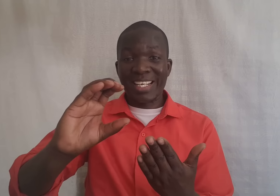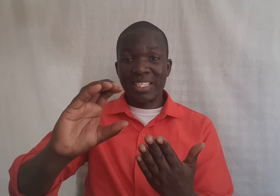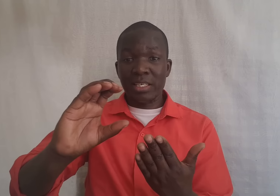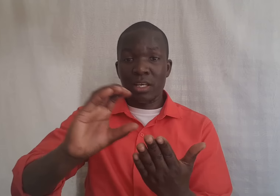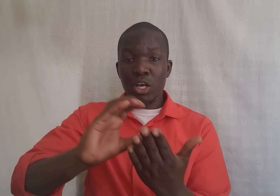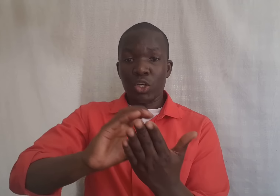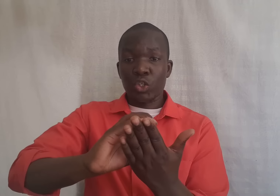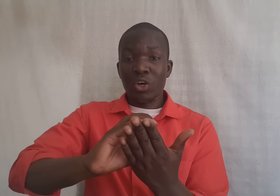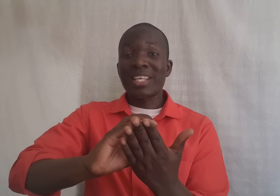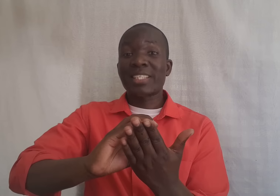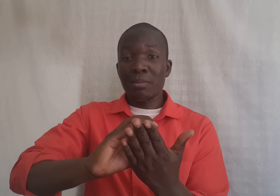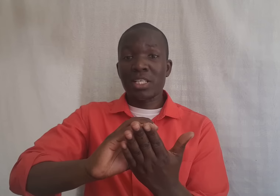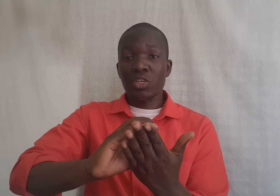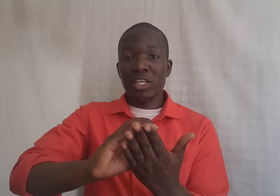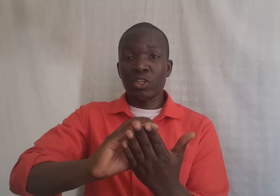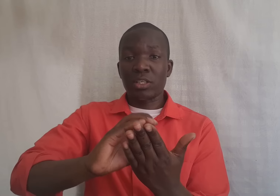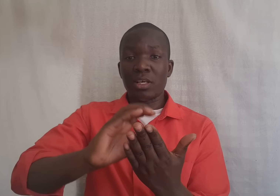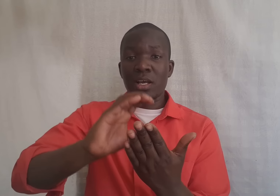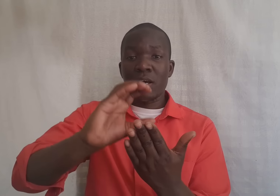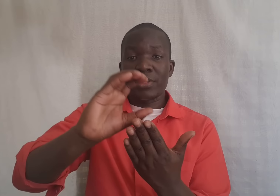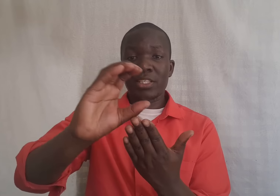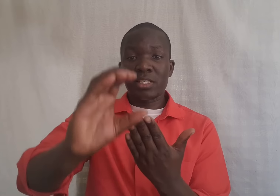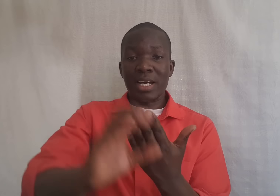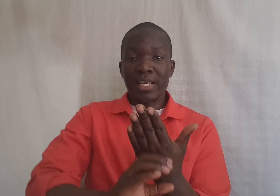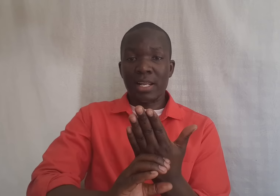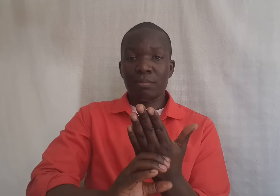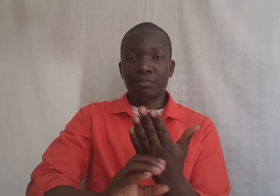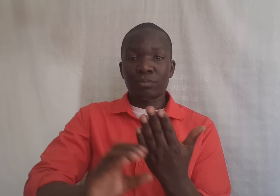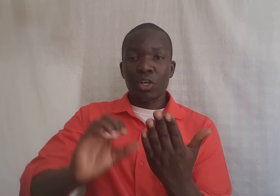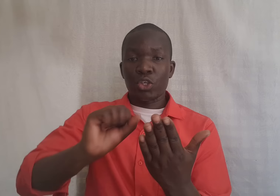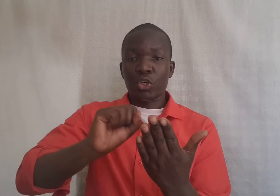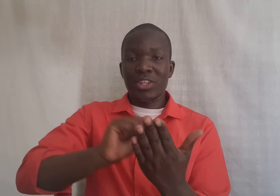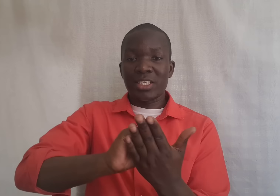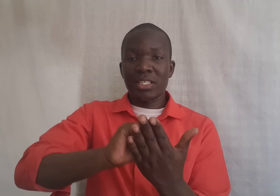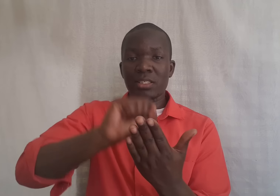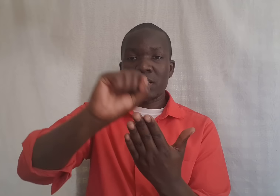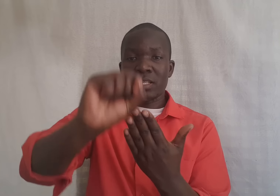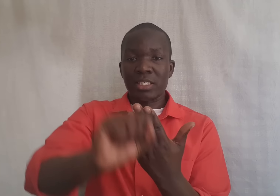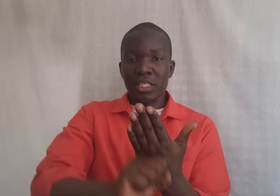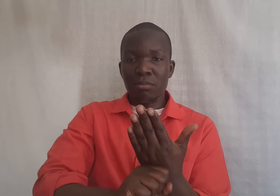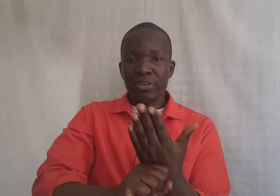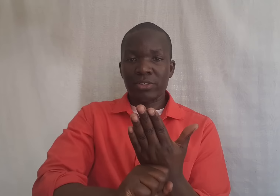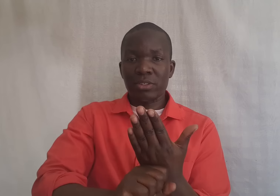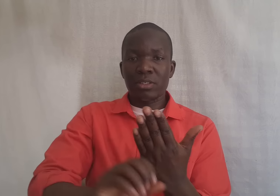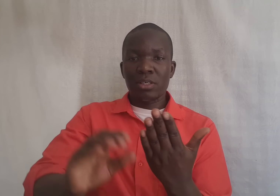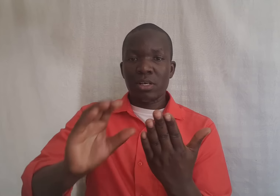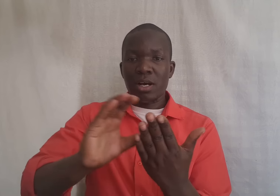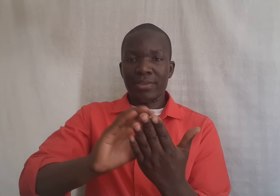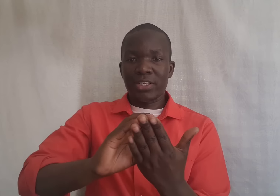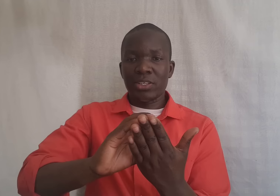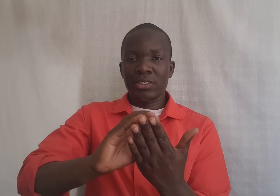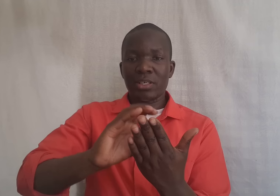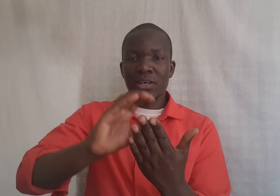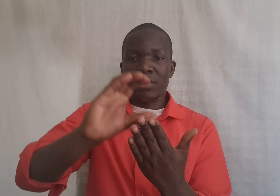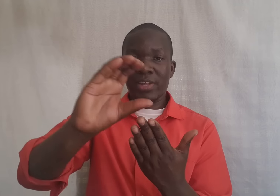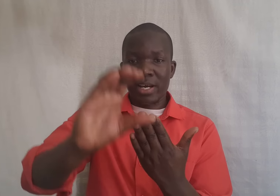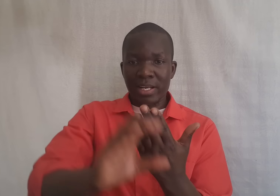C. So the same articulation. This is curriculum. So this is the syllabus and this is the